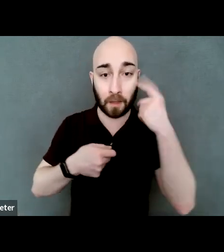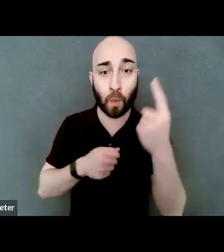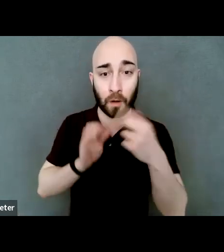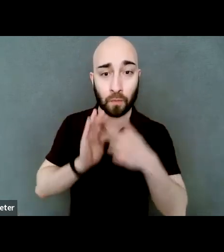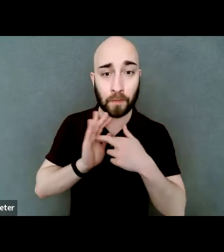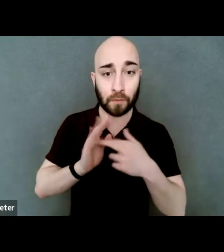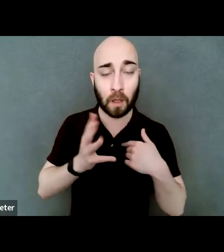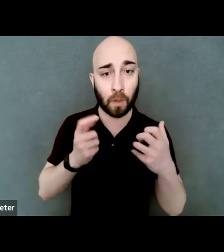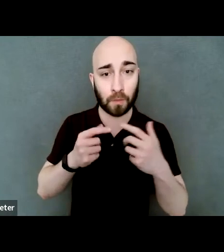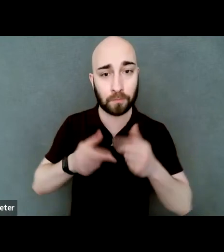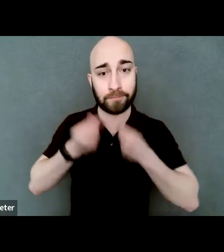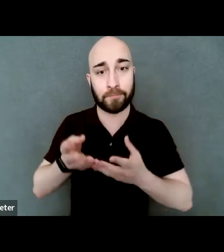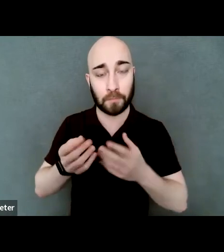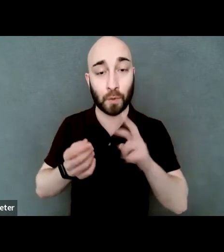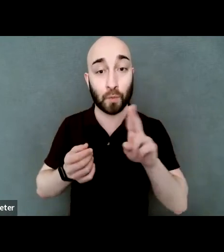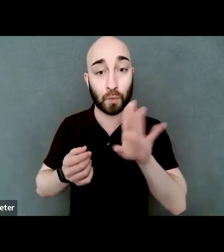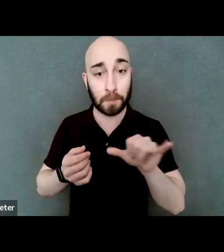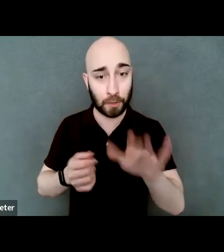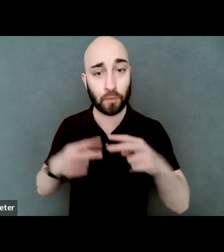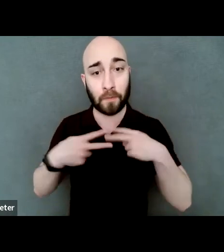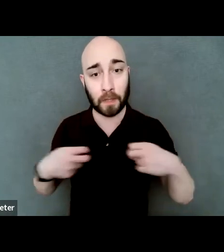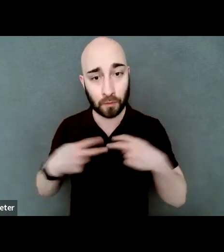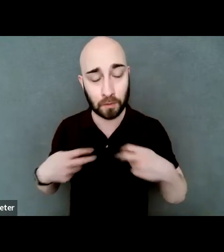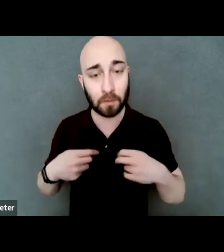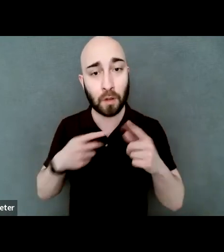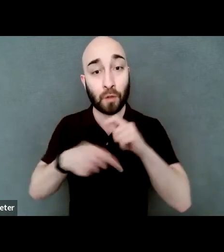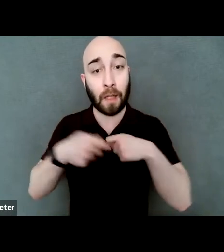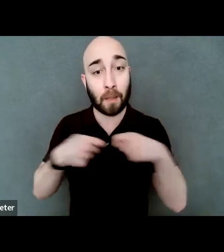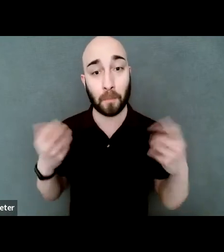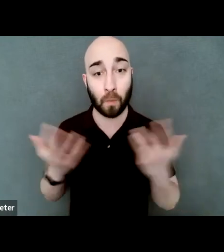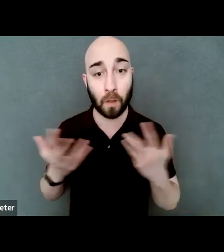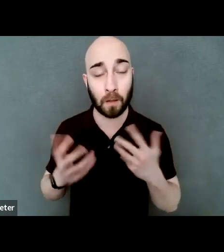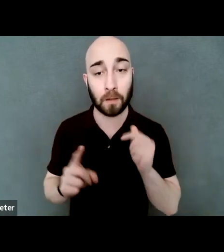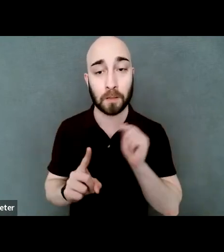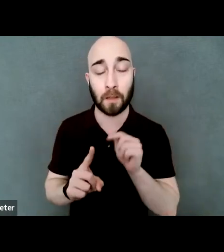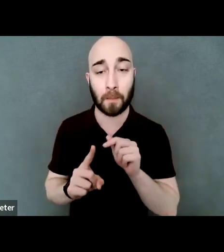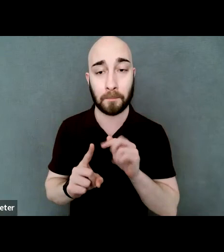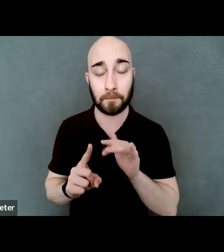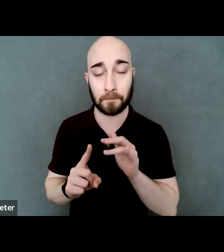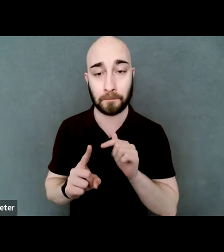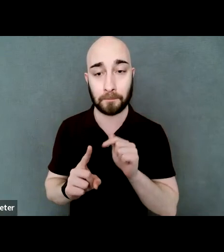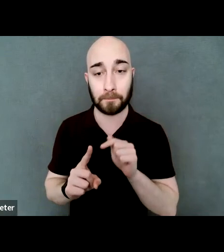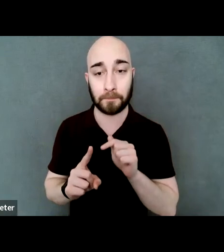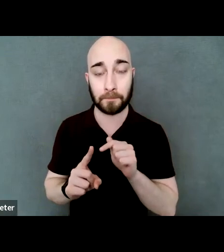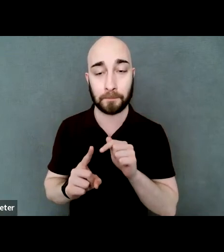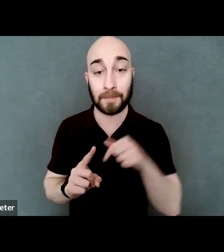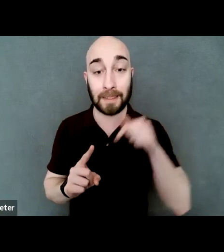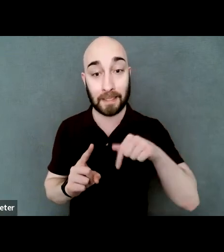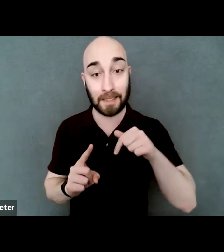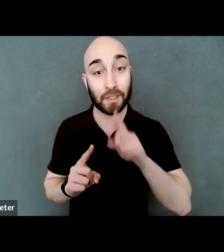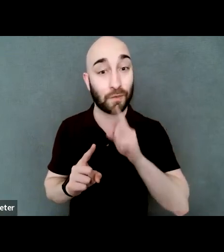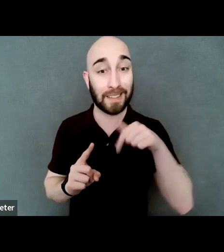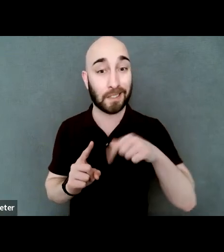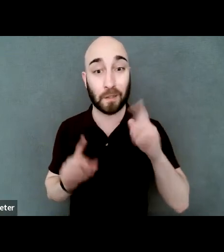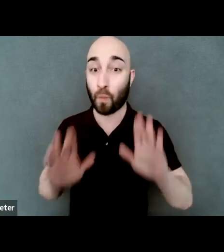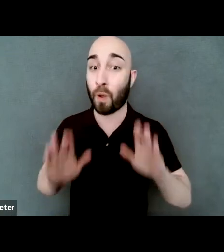I'll give is just Ruby's reflection, and her wrap up was this was a the